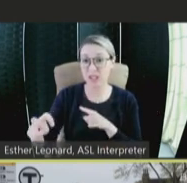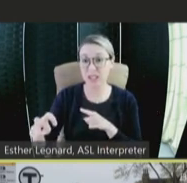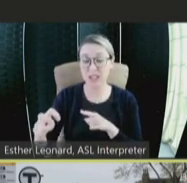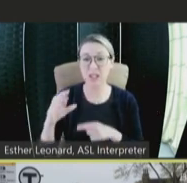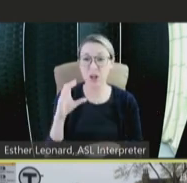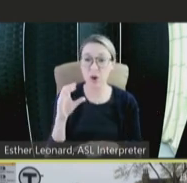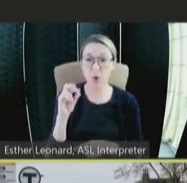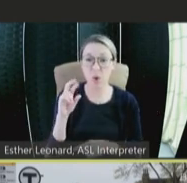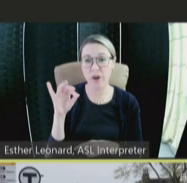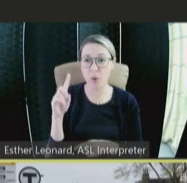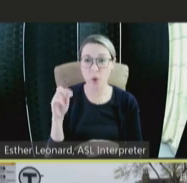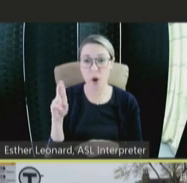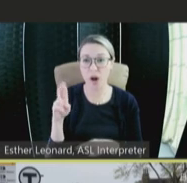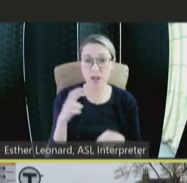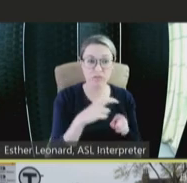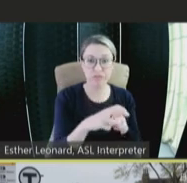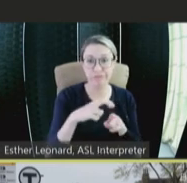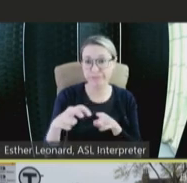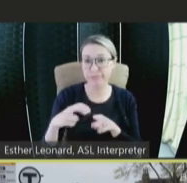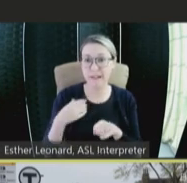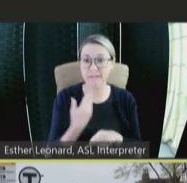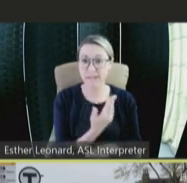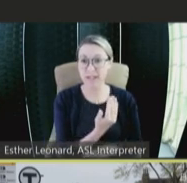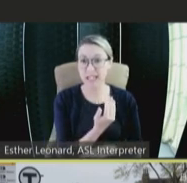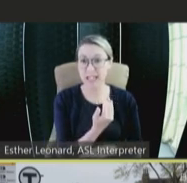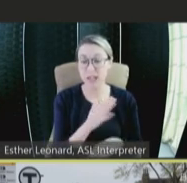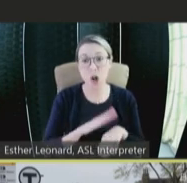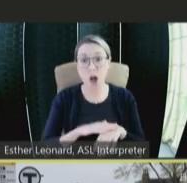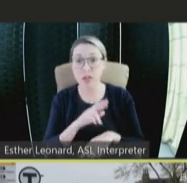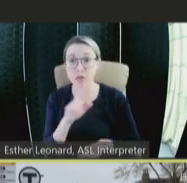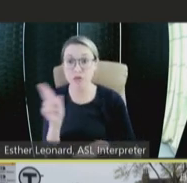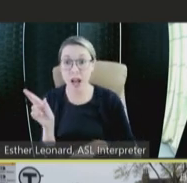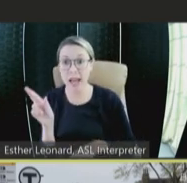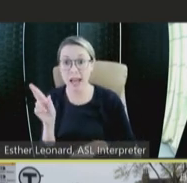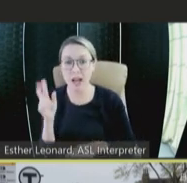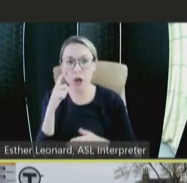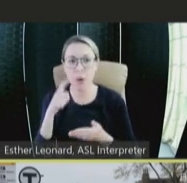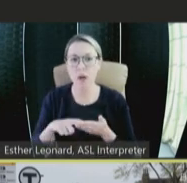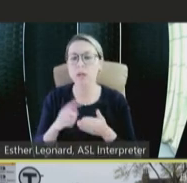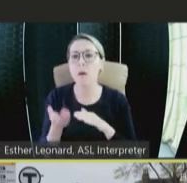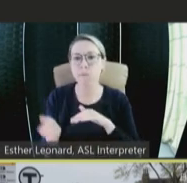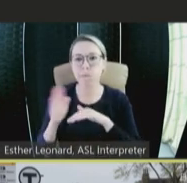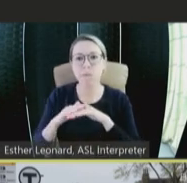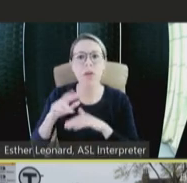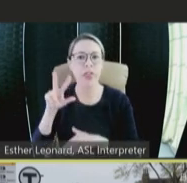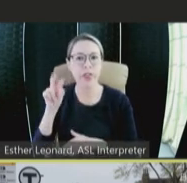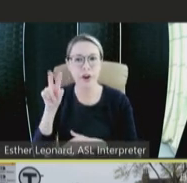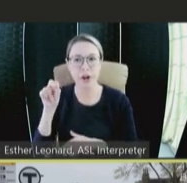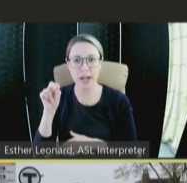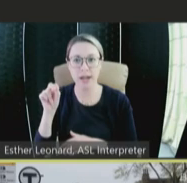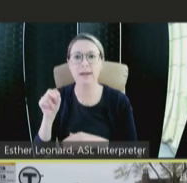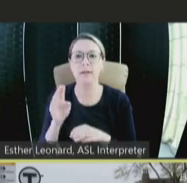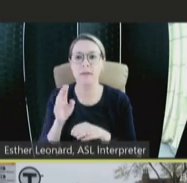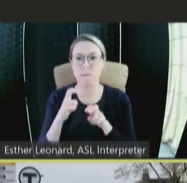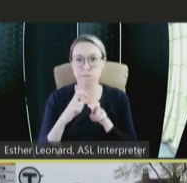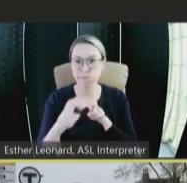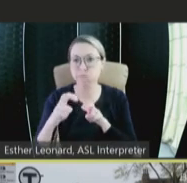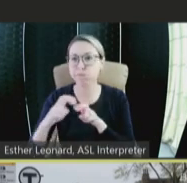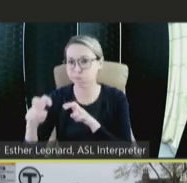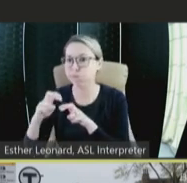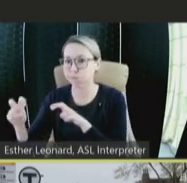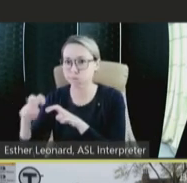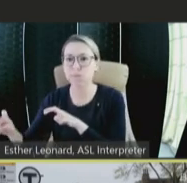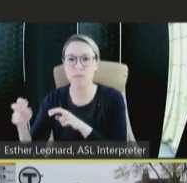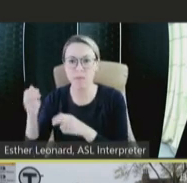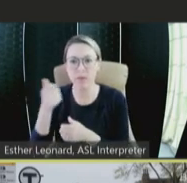we have today. And the image on the right shows the 30 high frequency corridors composed under the bus